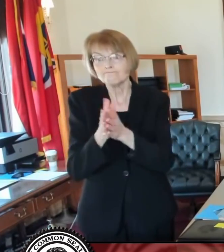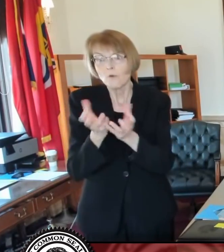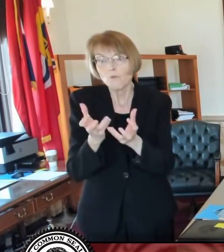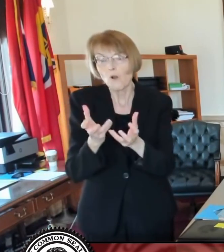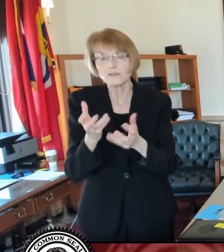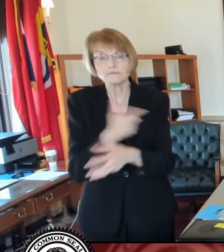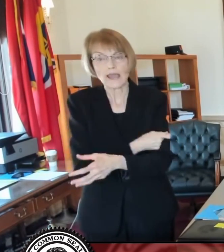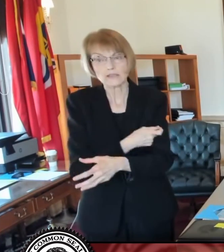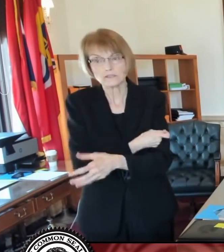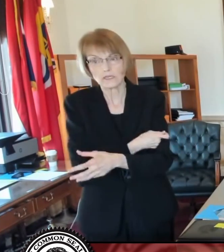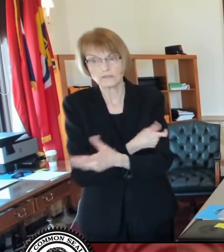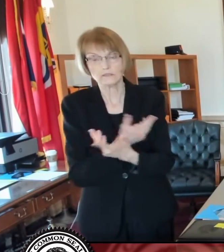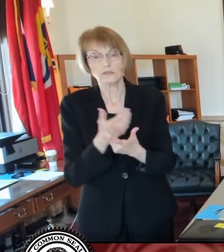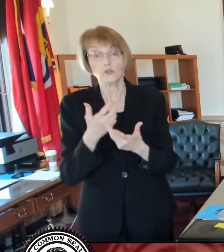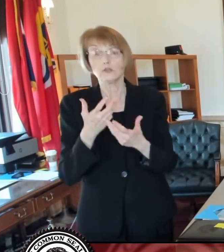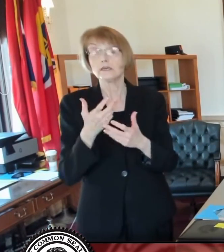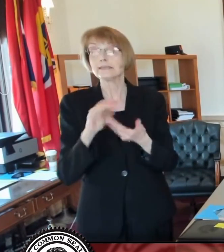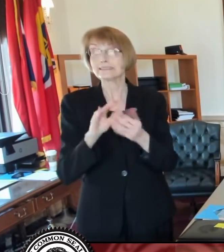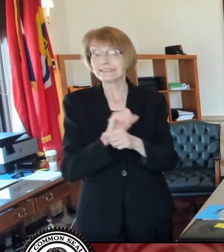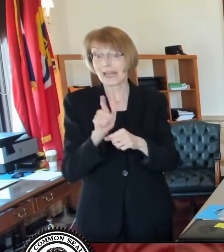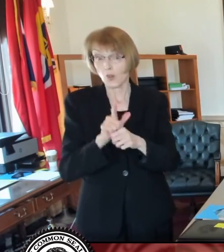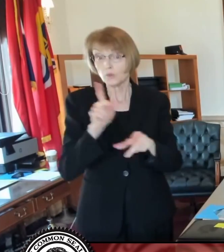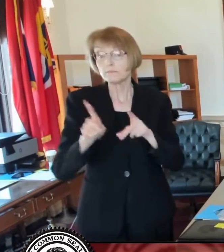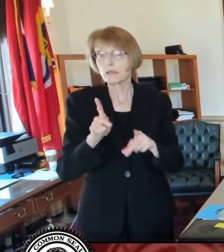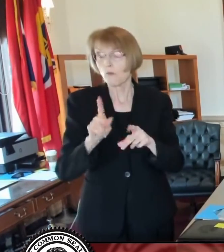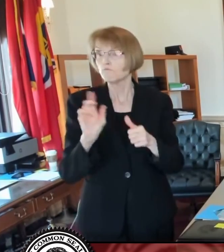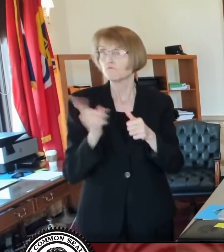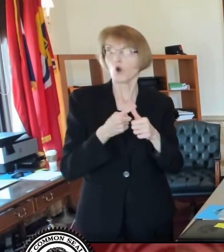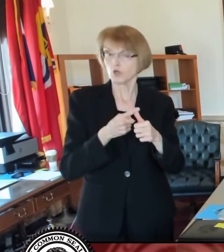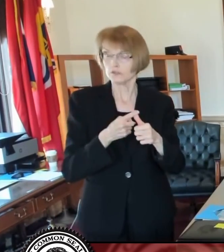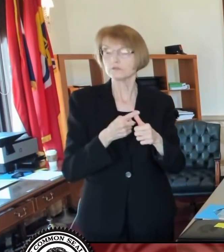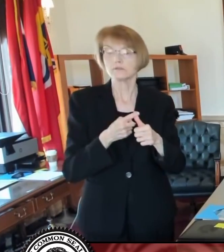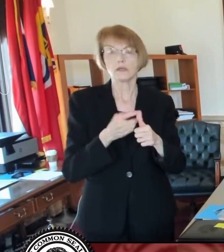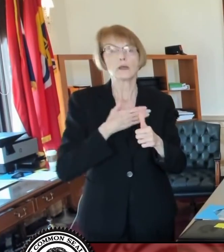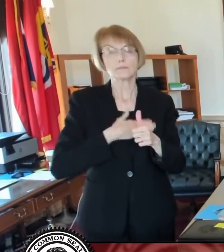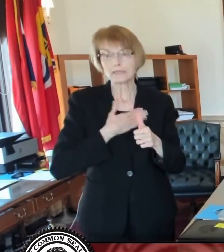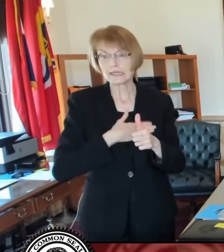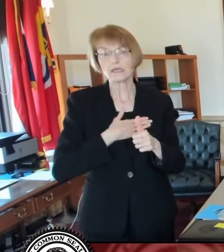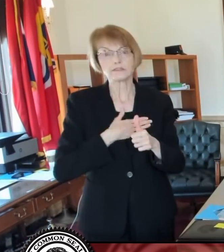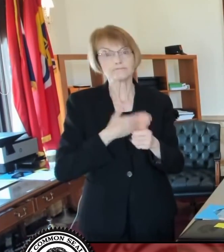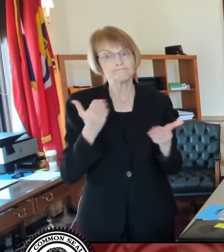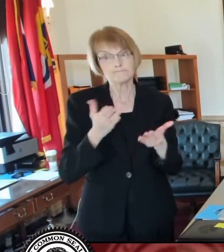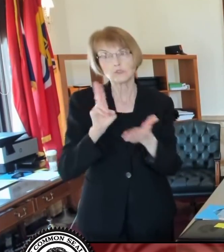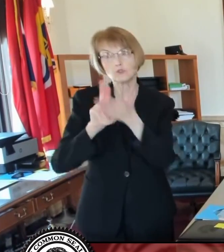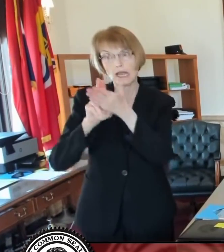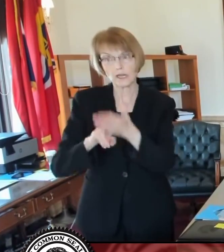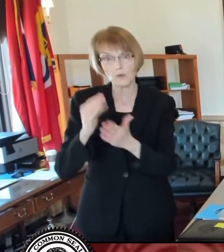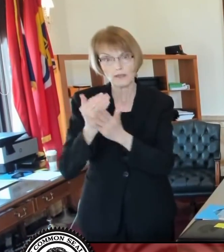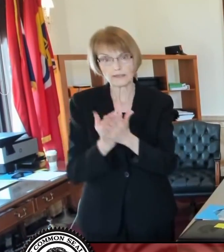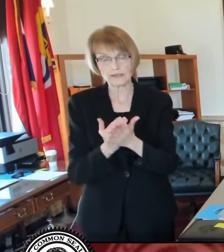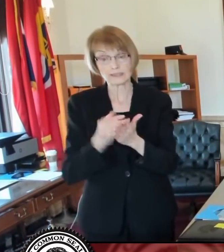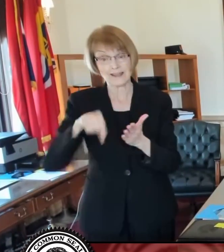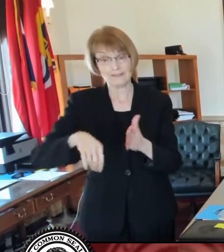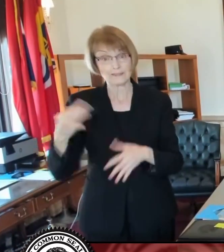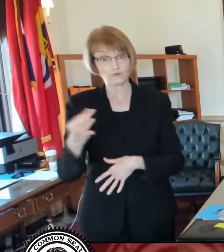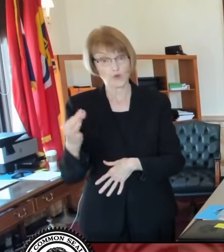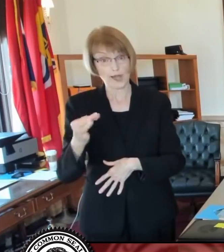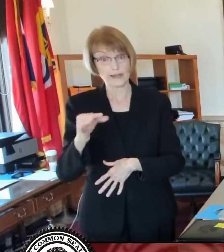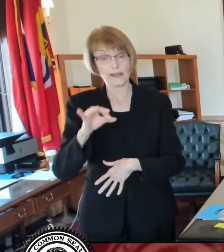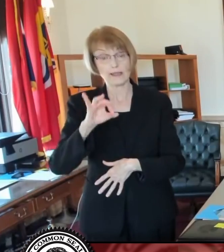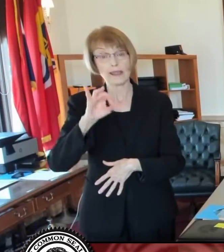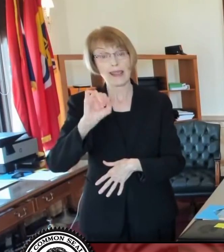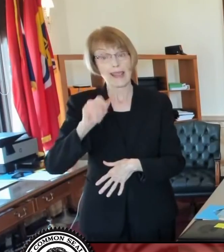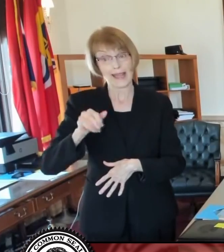Louis is prioritized first, please sign up on this list. This Friday is the 9th, and that's